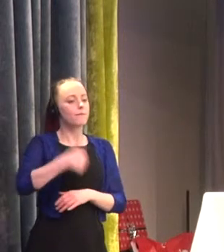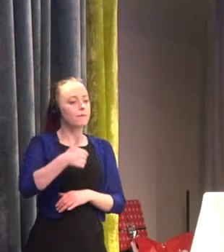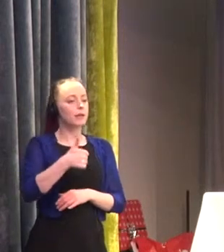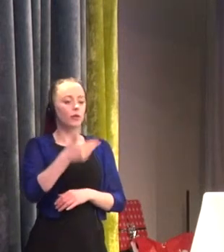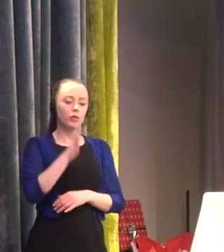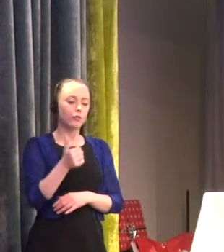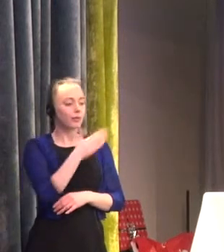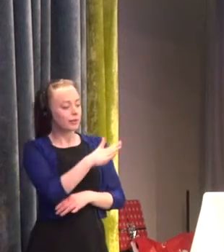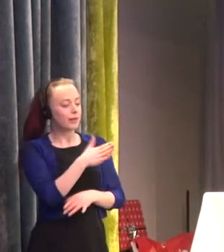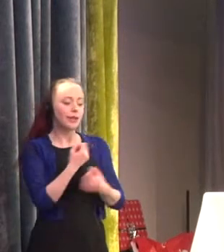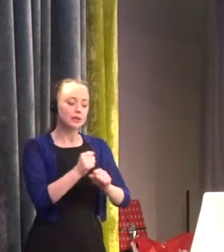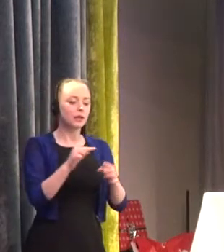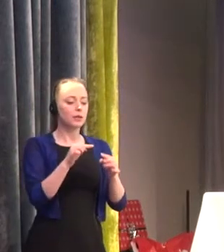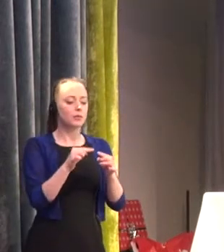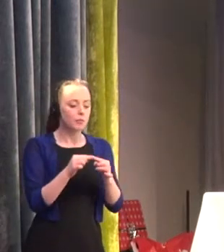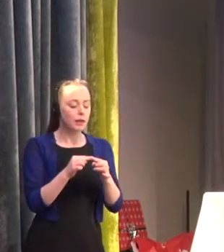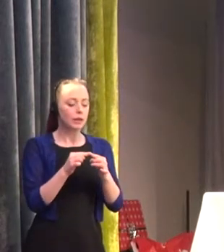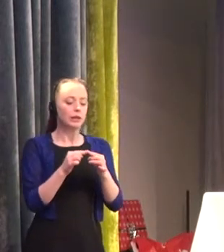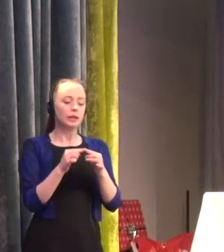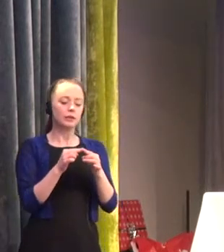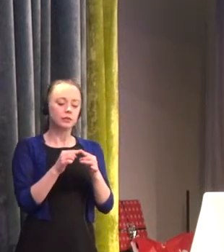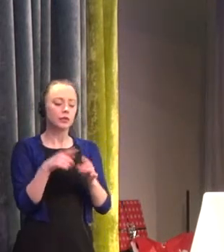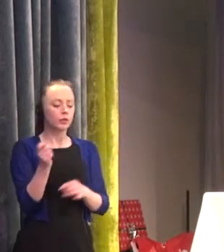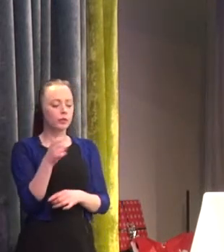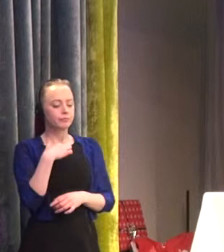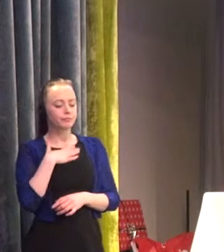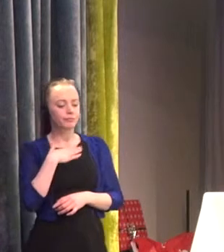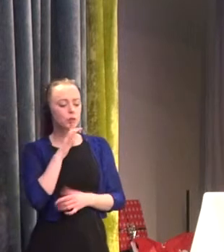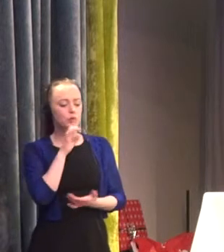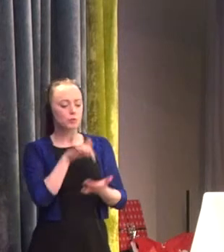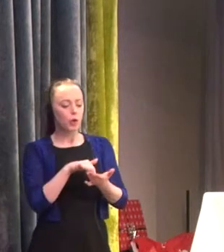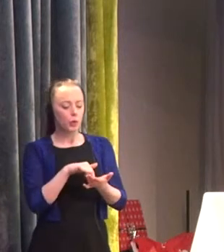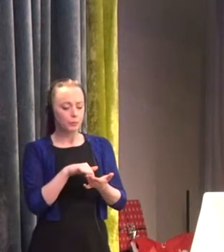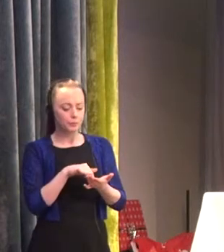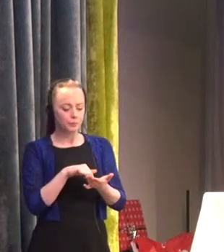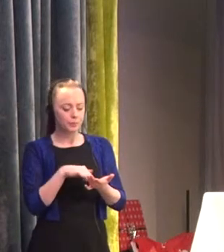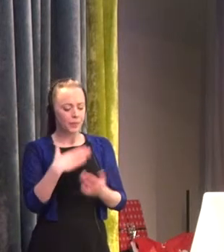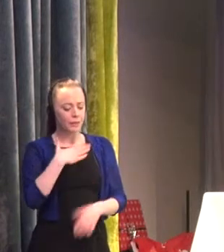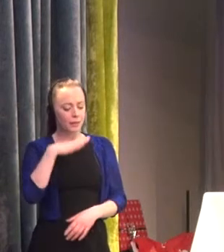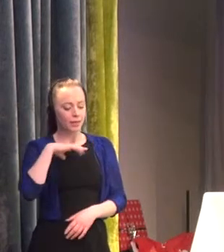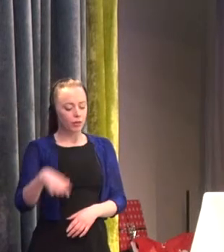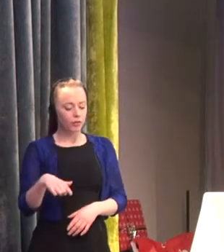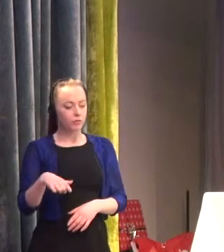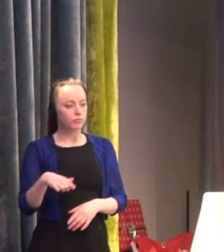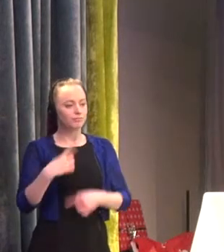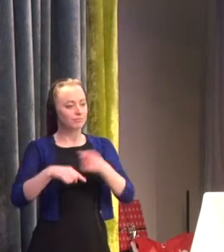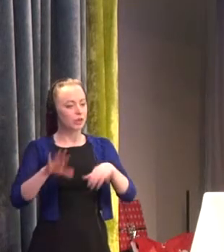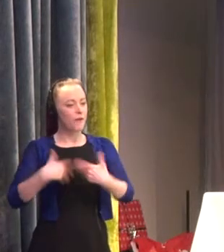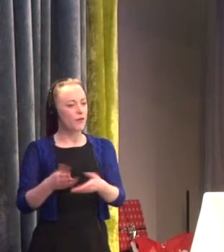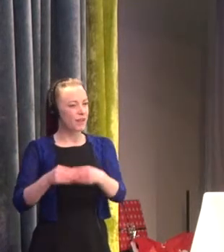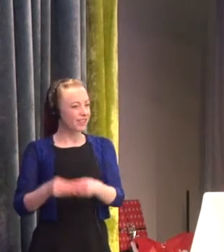I want to work on. But what I really want to know is, will my daughter have friends? will she have a chance for a decent